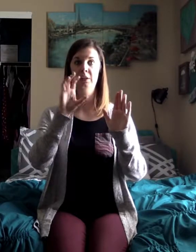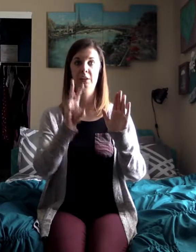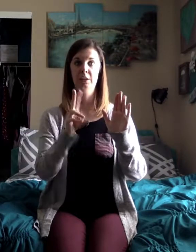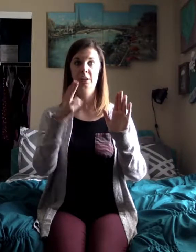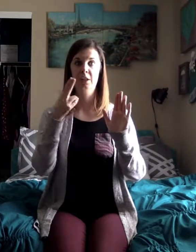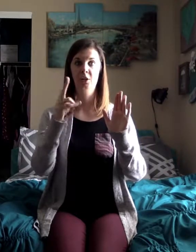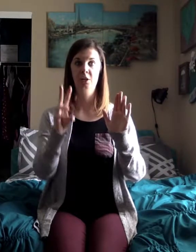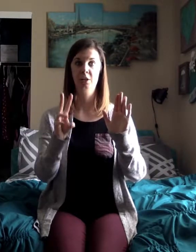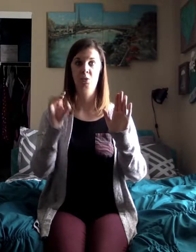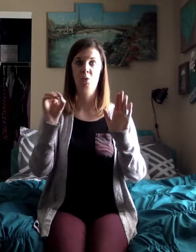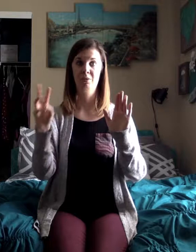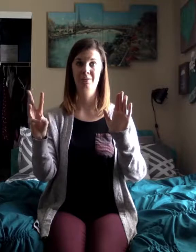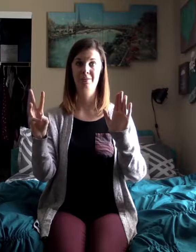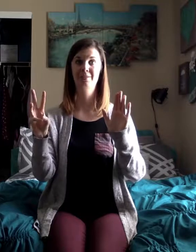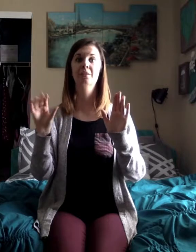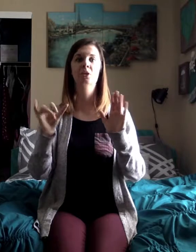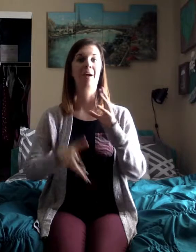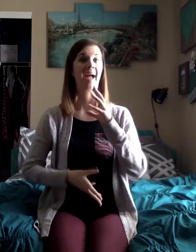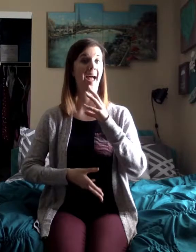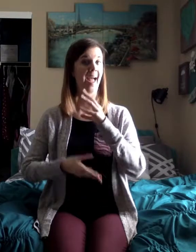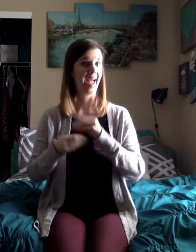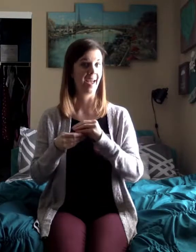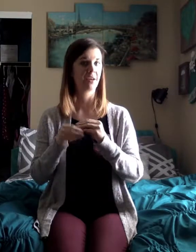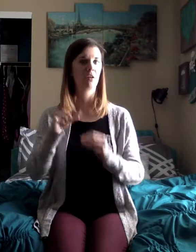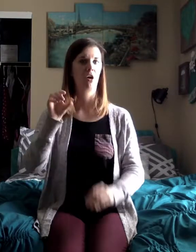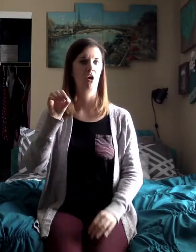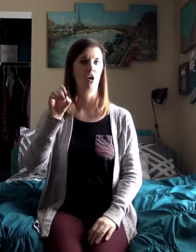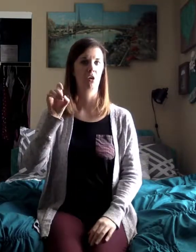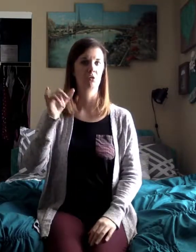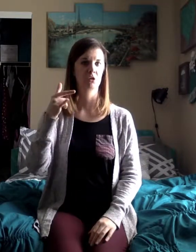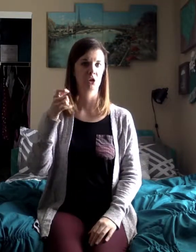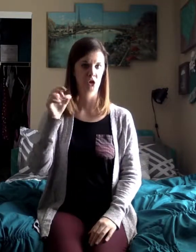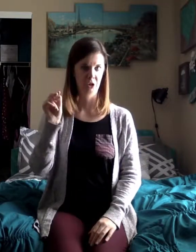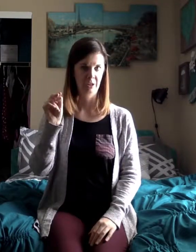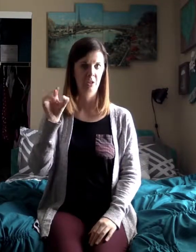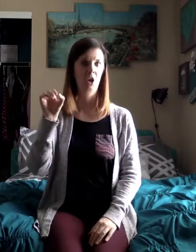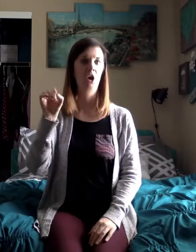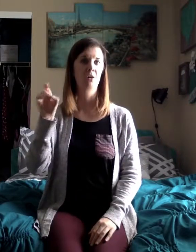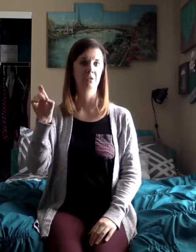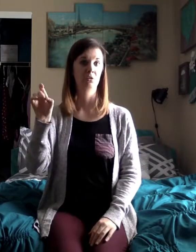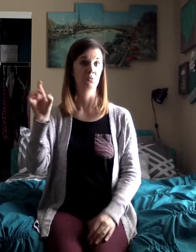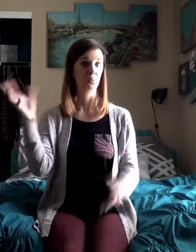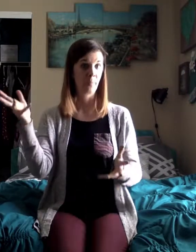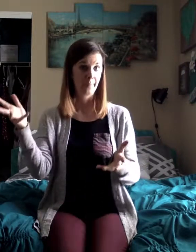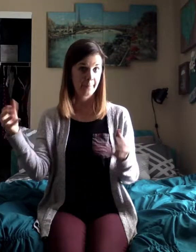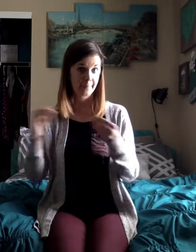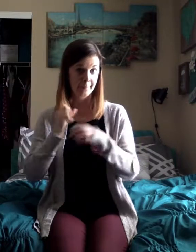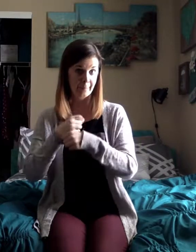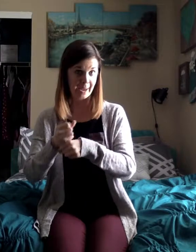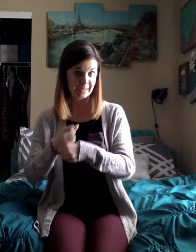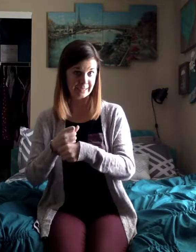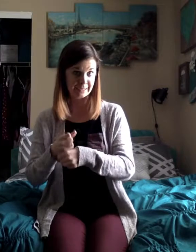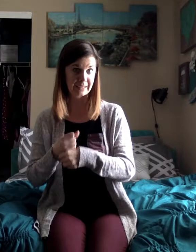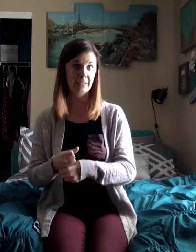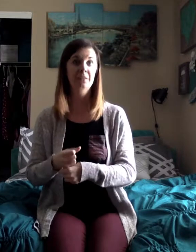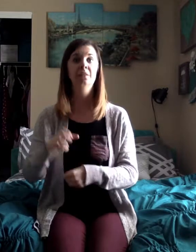glucose, and you add some oxygen to it, and what's created is carbon dioxide